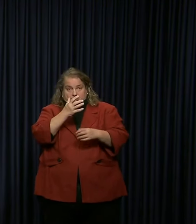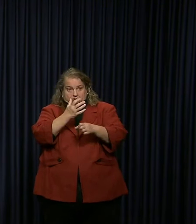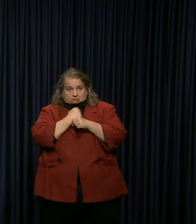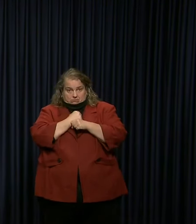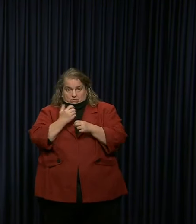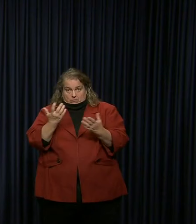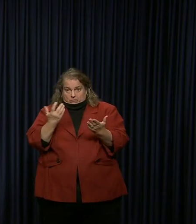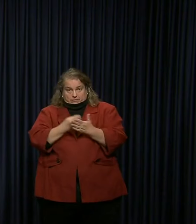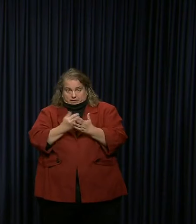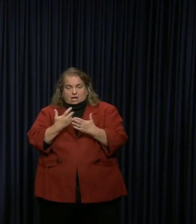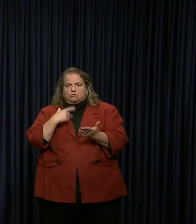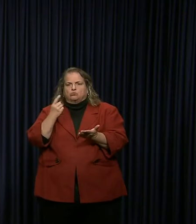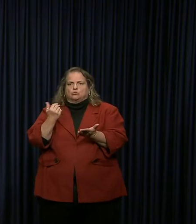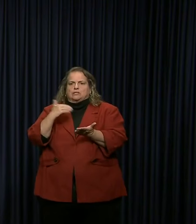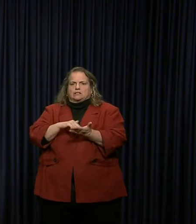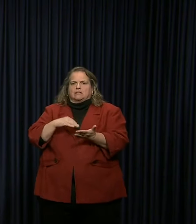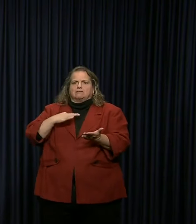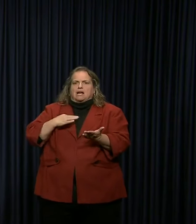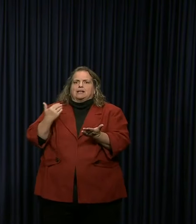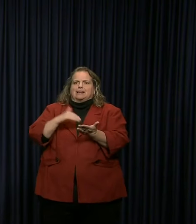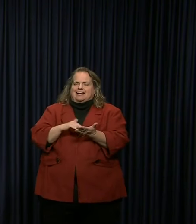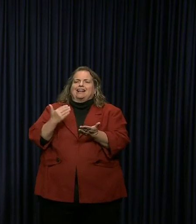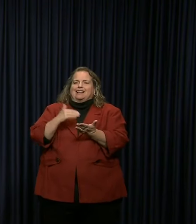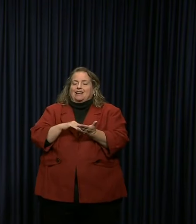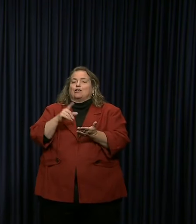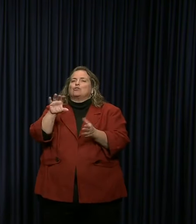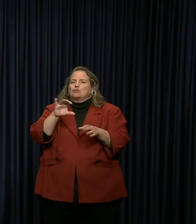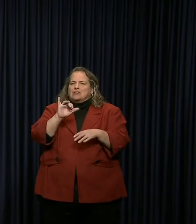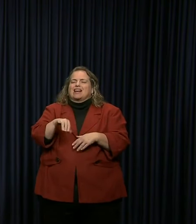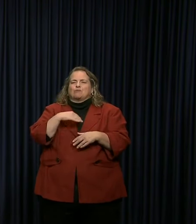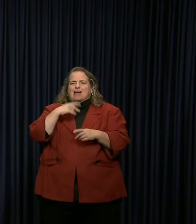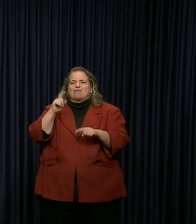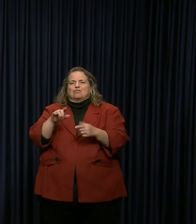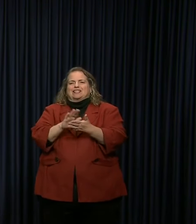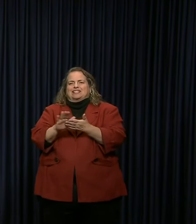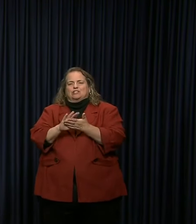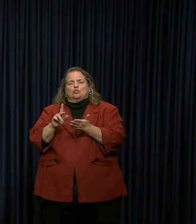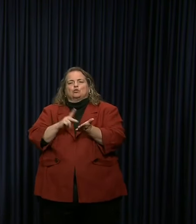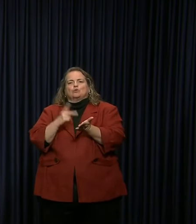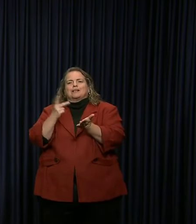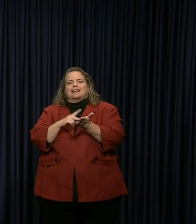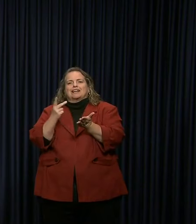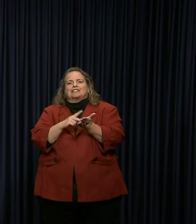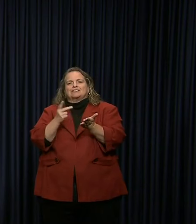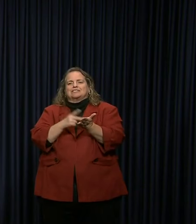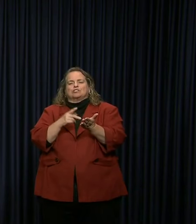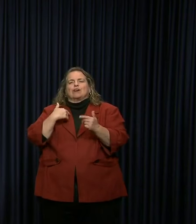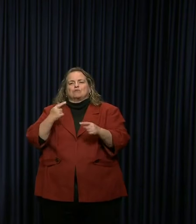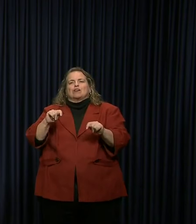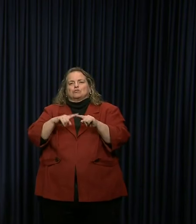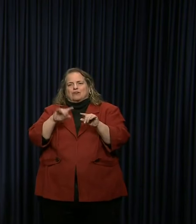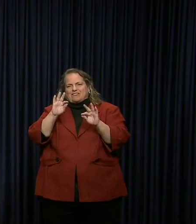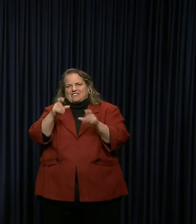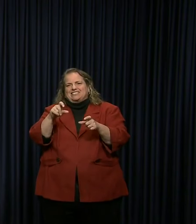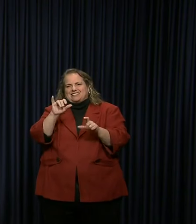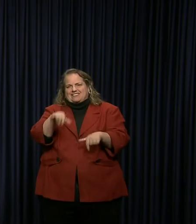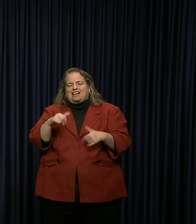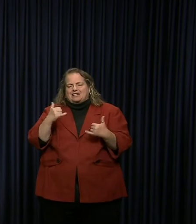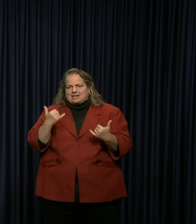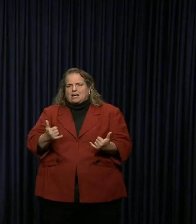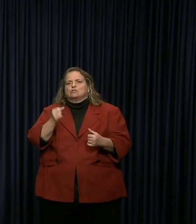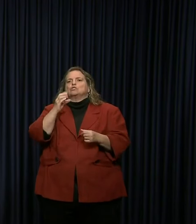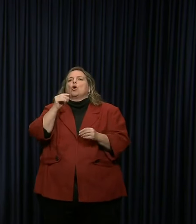I think it is to do it again. And so that's what a lot of folks have done. We're cleaning that up so that can be fixed as quickly as possible and